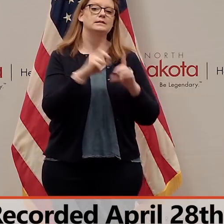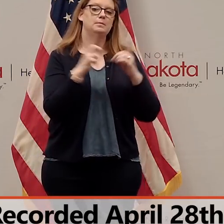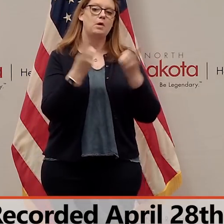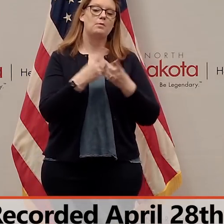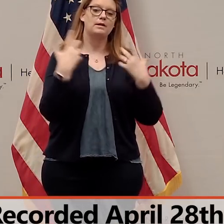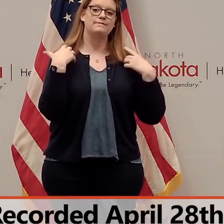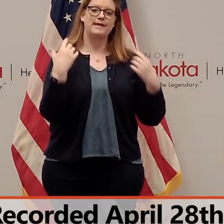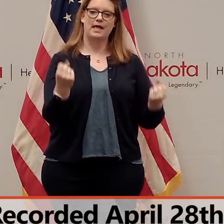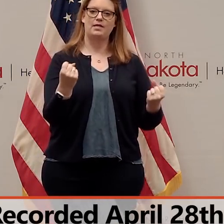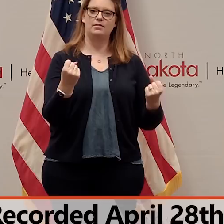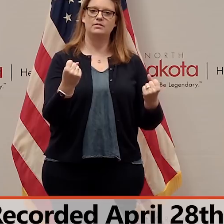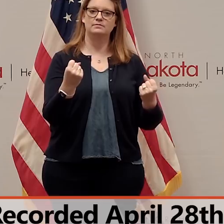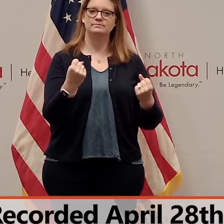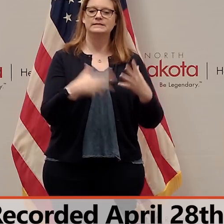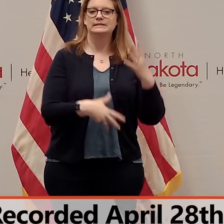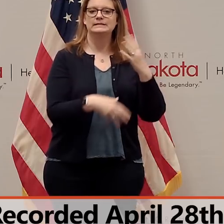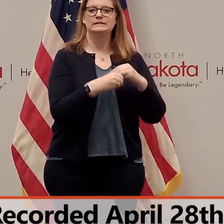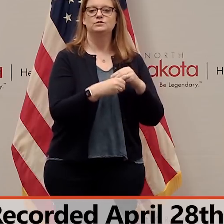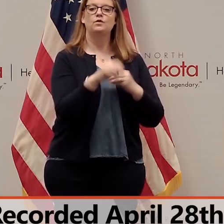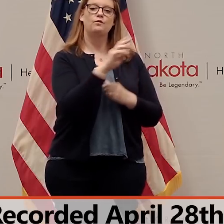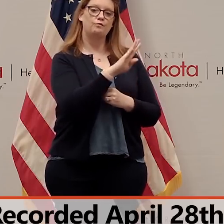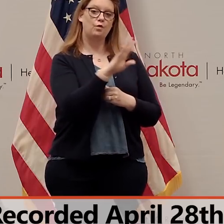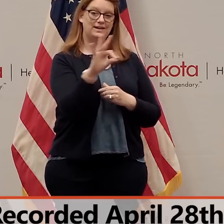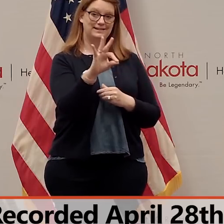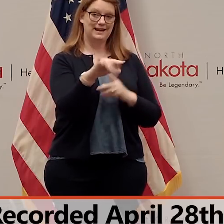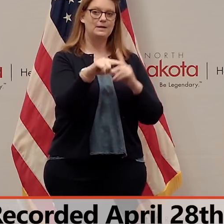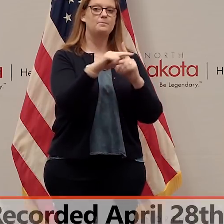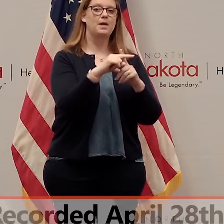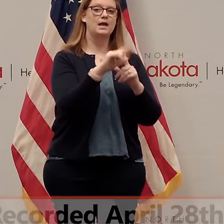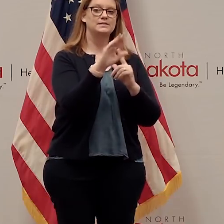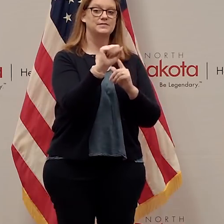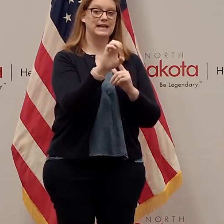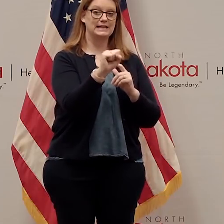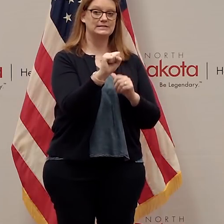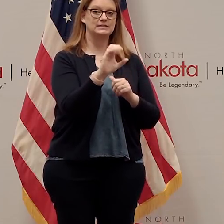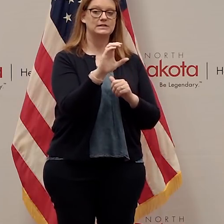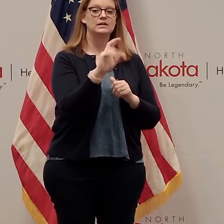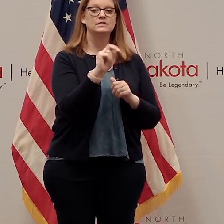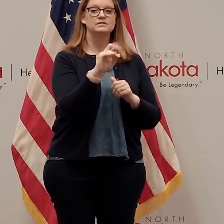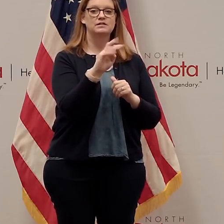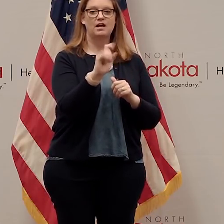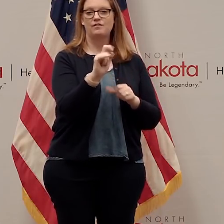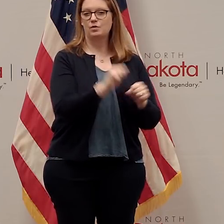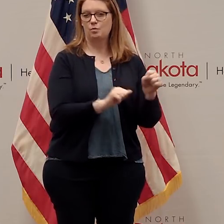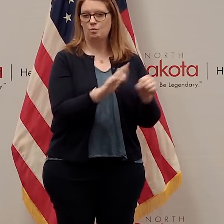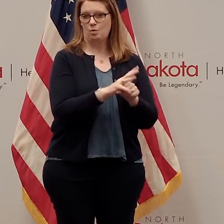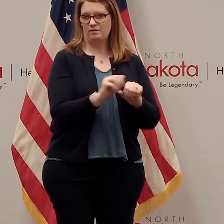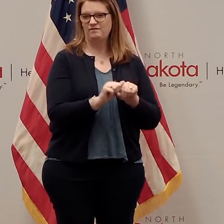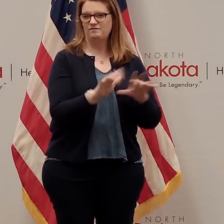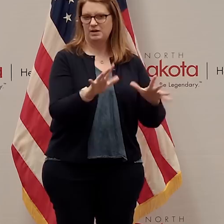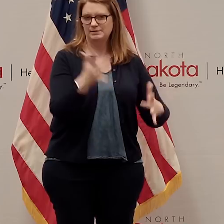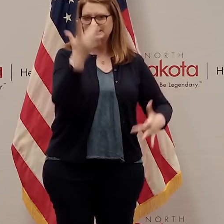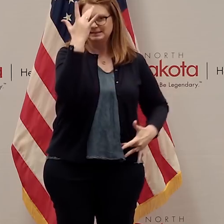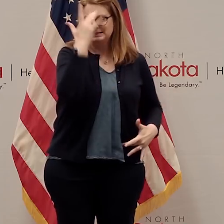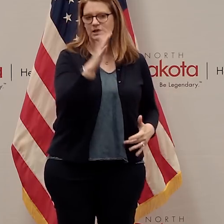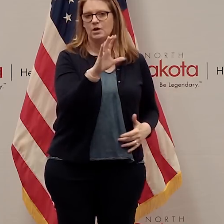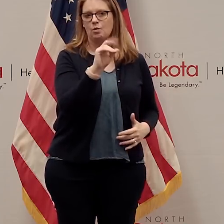of Health confirmed 49 additional cases of the novel coronavirus disease,